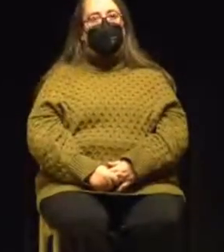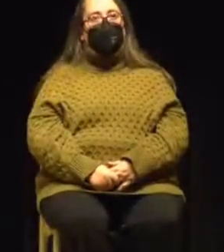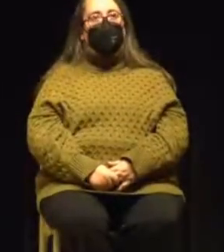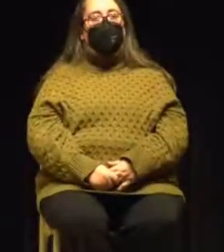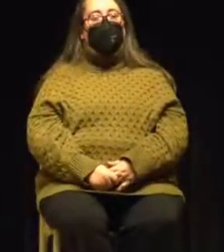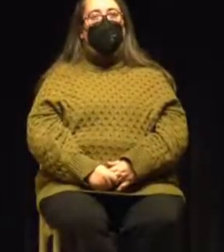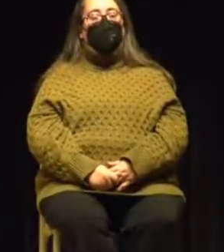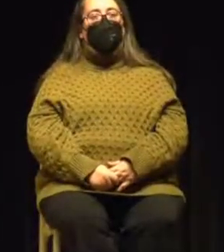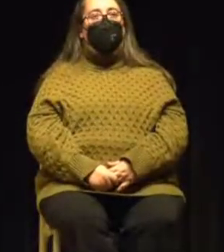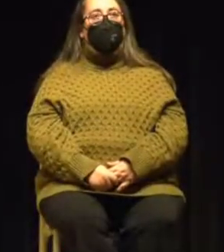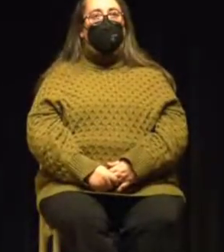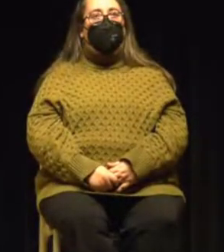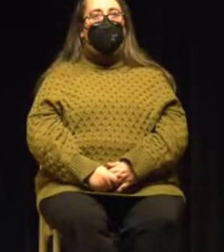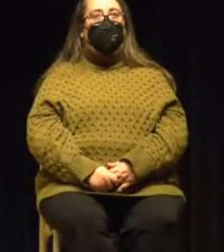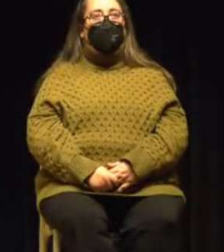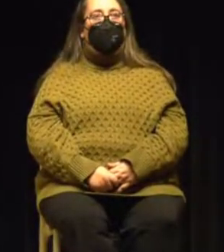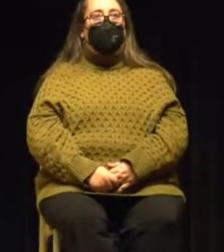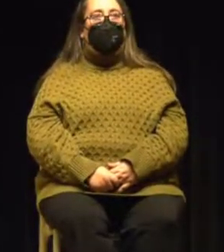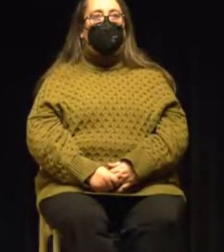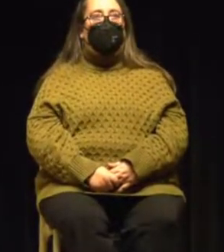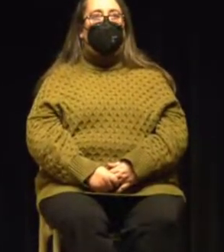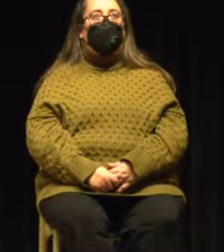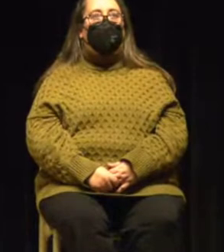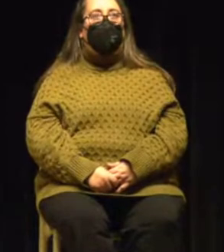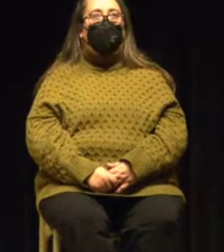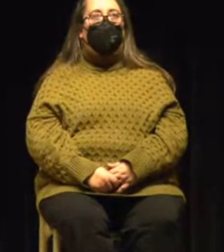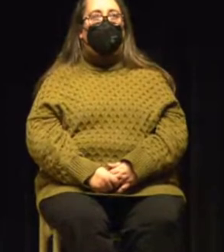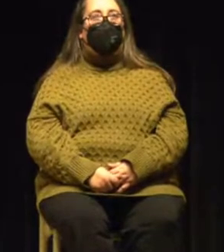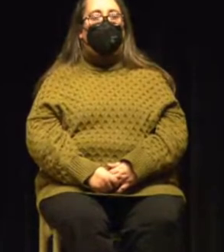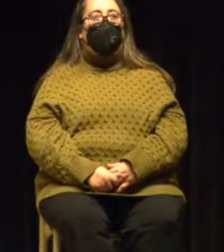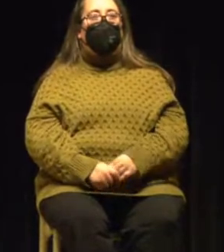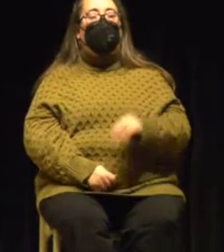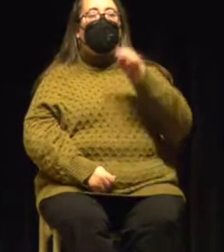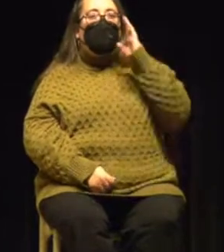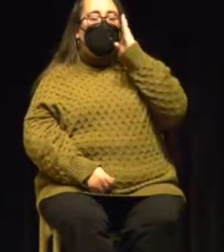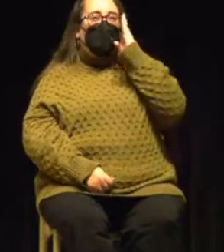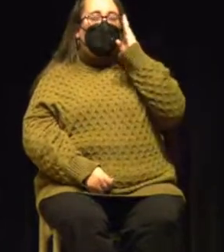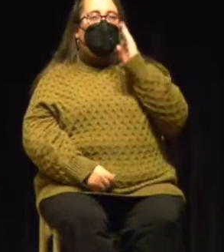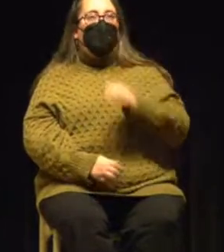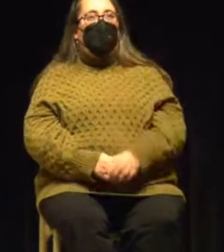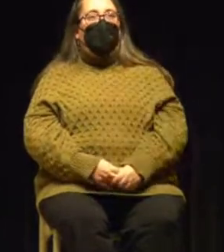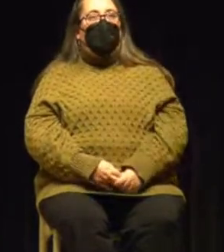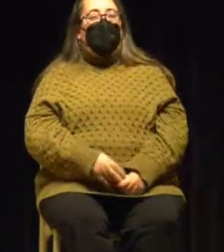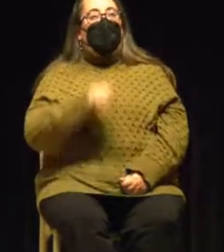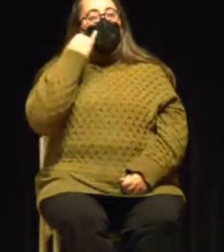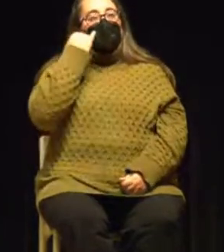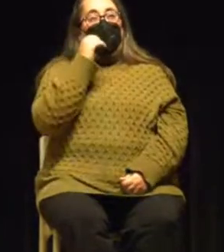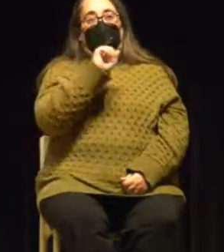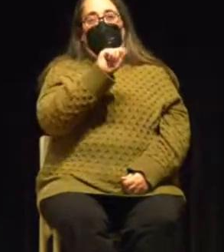Oh, gosh. I let me just say one thing. A lot of these things, whether it was like a non-story,